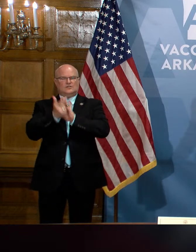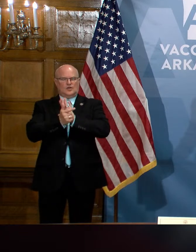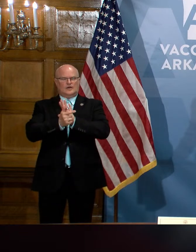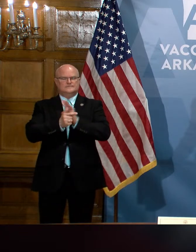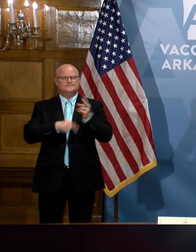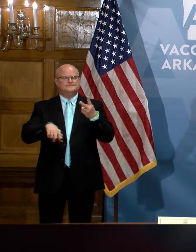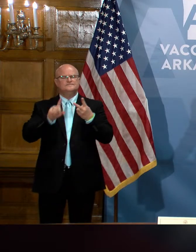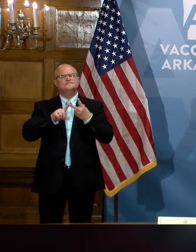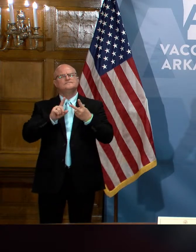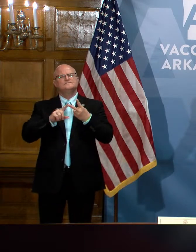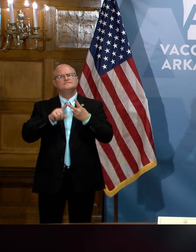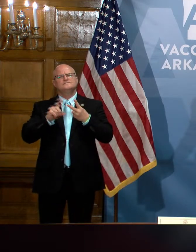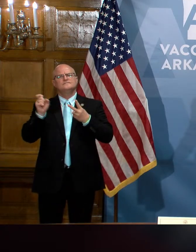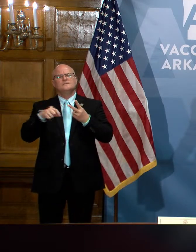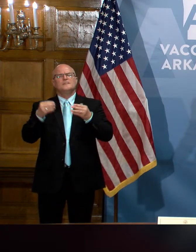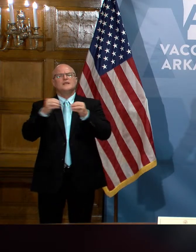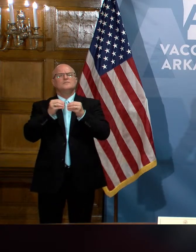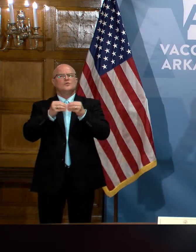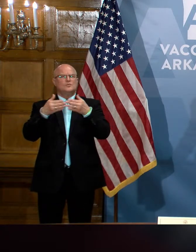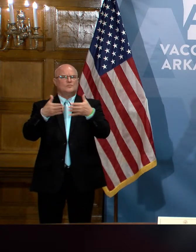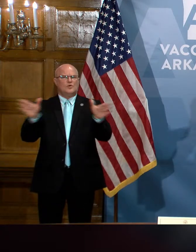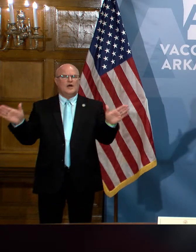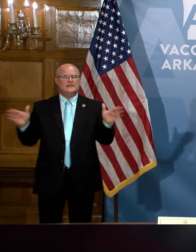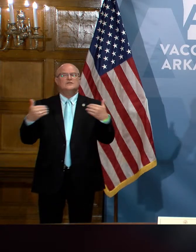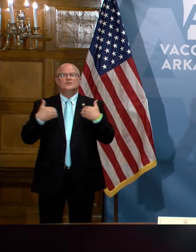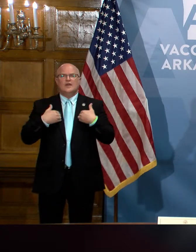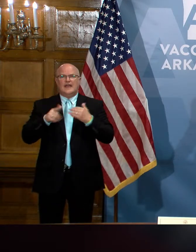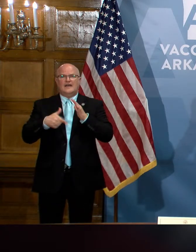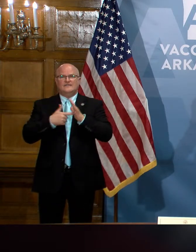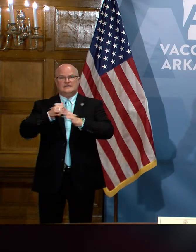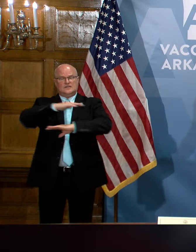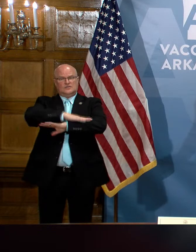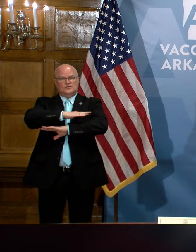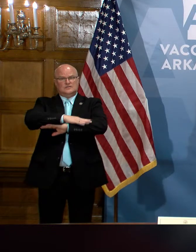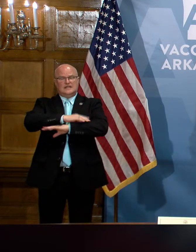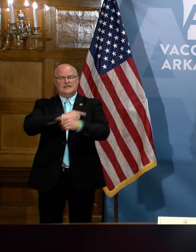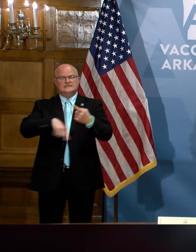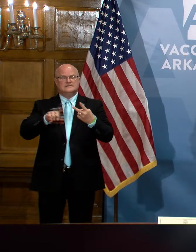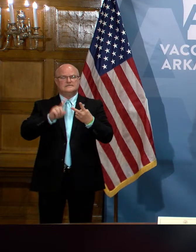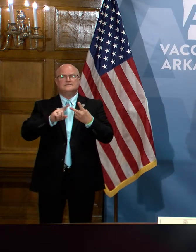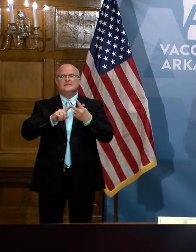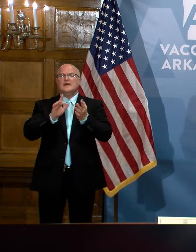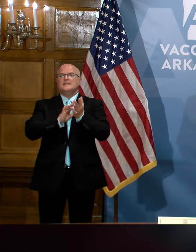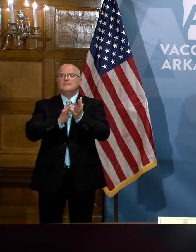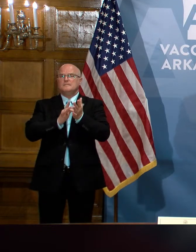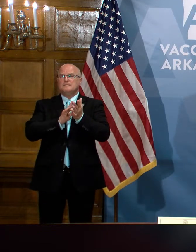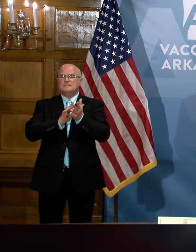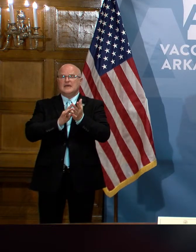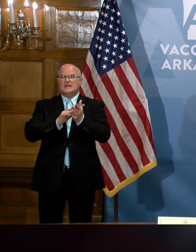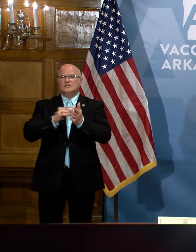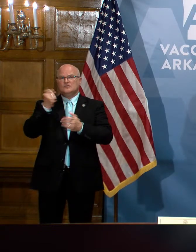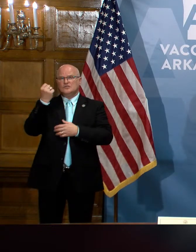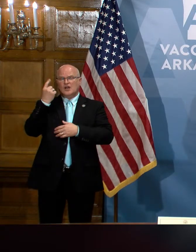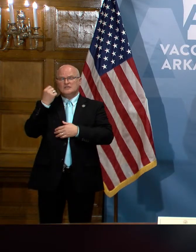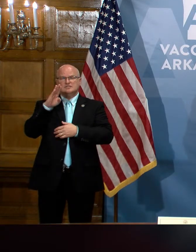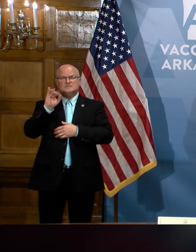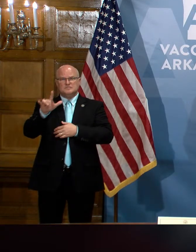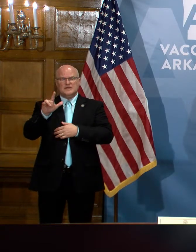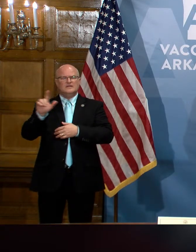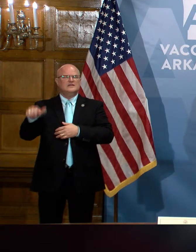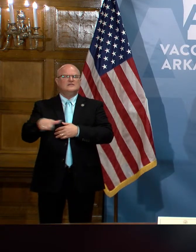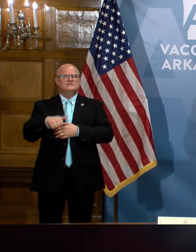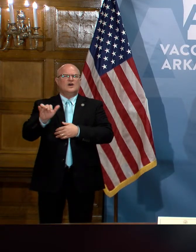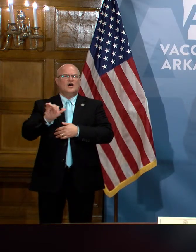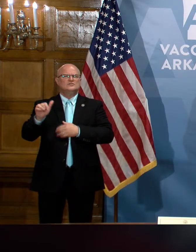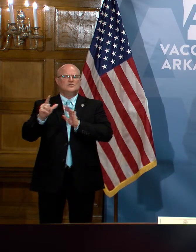And also wanted to ask you more broadly, you've got this on your desk, you've got the medical conscience bill on your desk, and there's